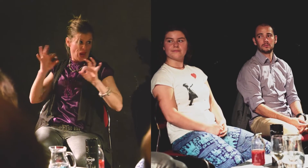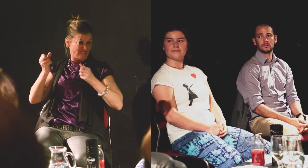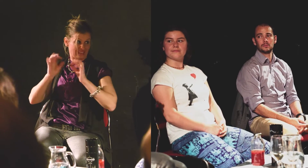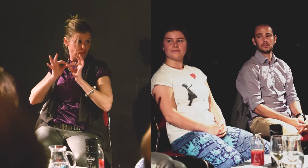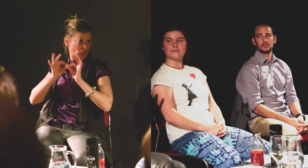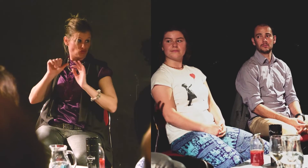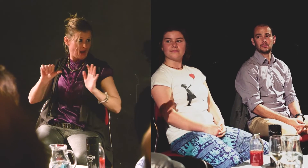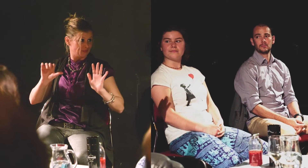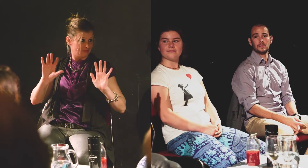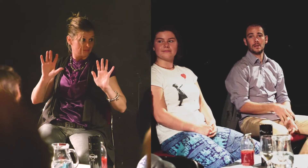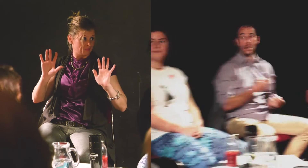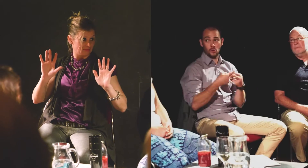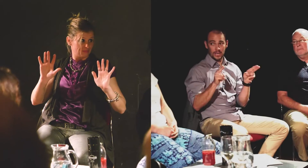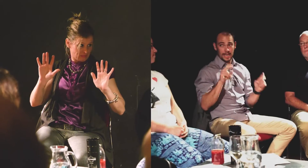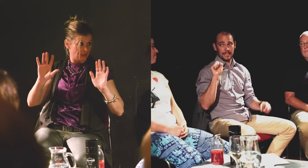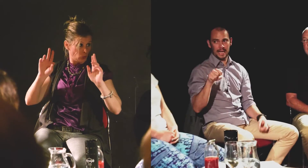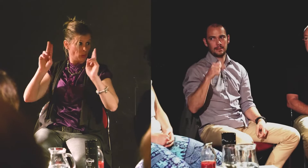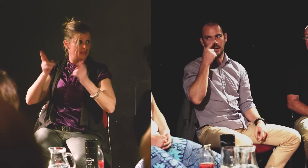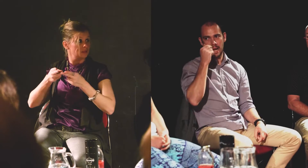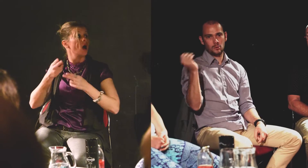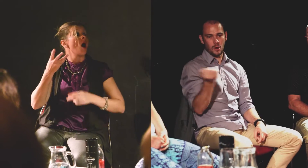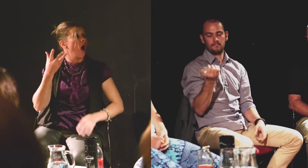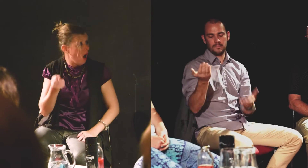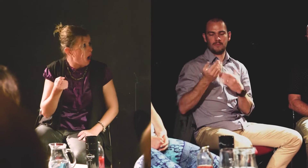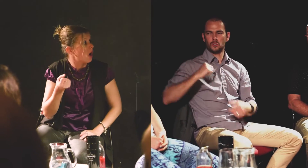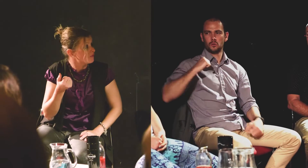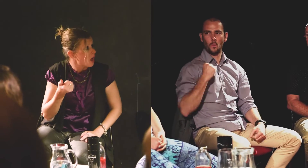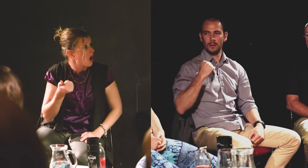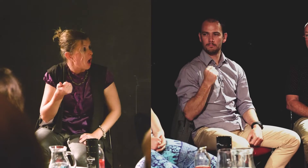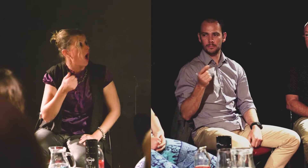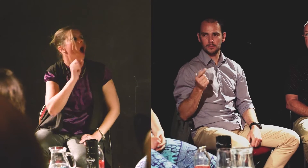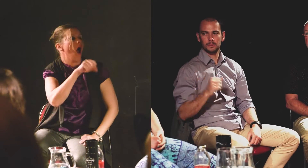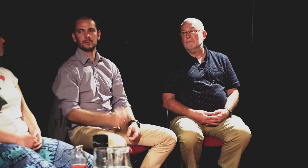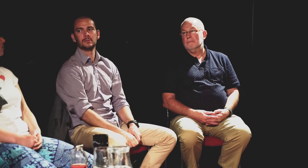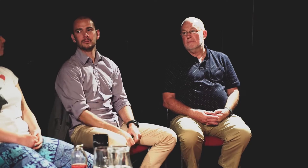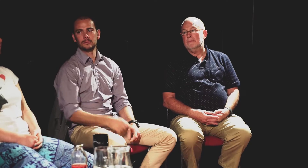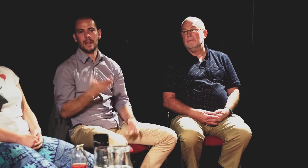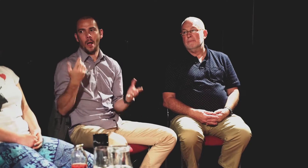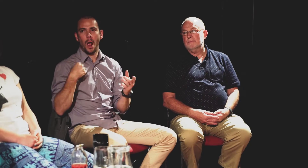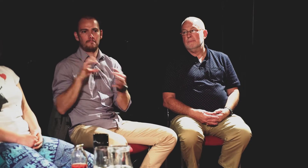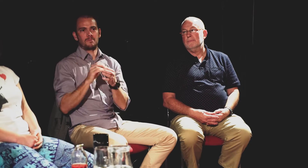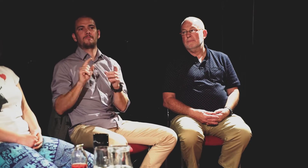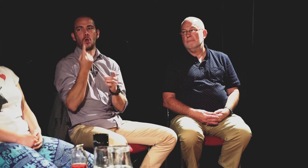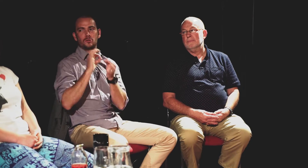But at that time, you didn't have an interpreter, did you? At Unitec, yes, I did. I was lucky. Scott Williams. Oh, you did, okay. That's how